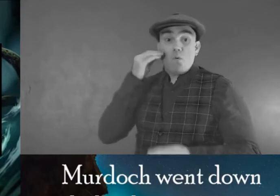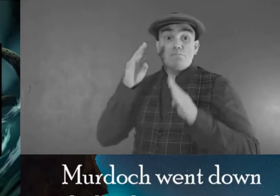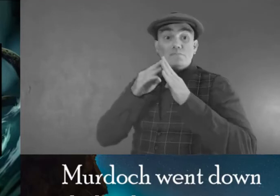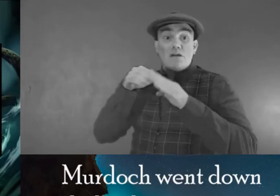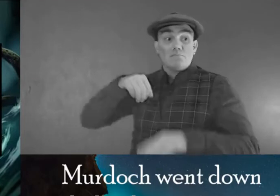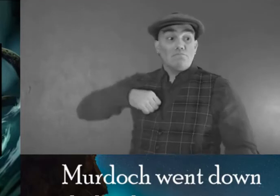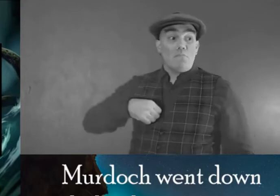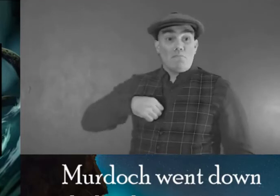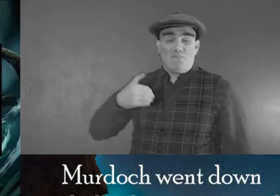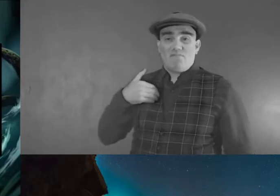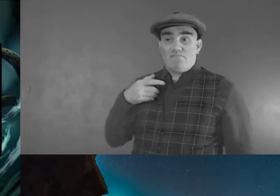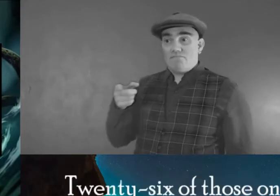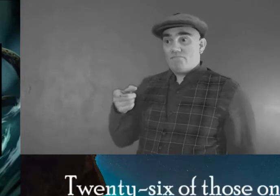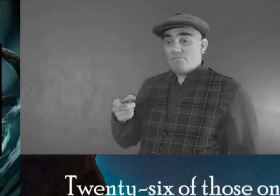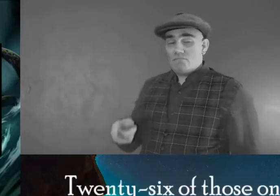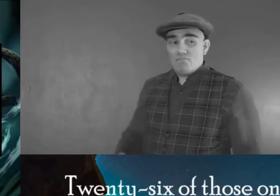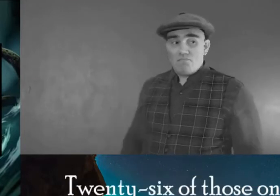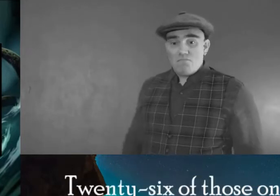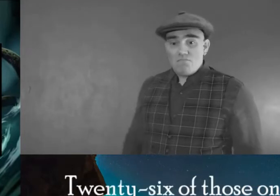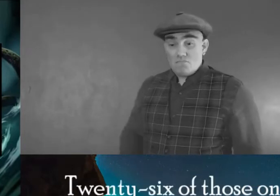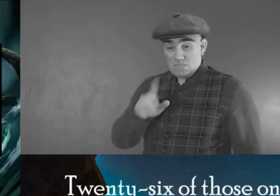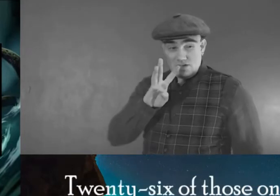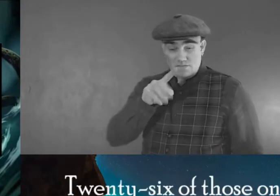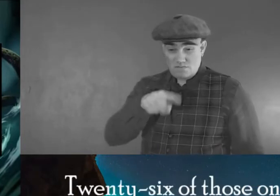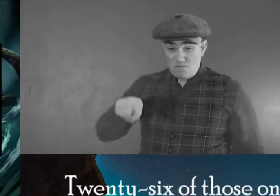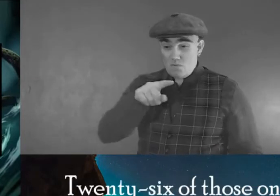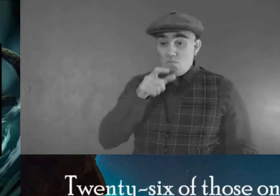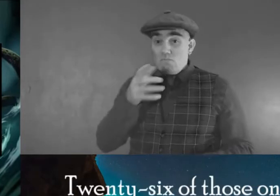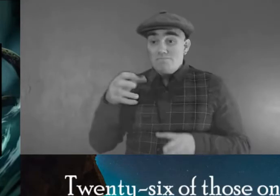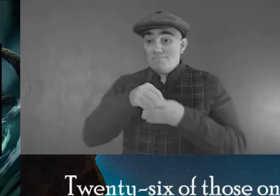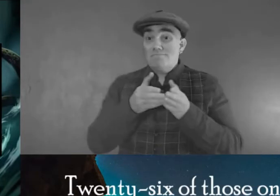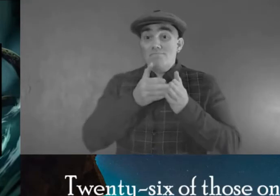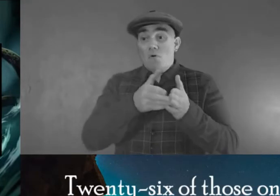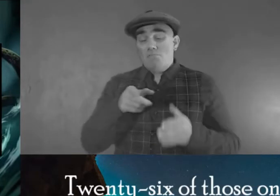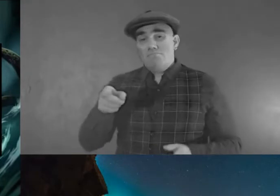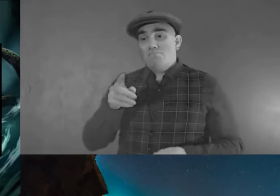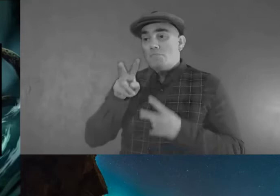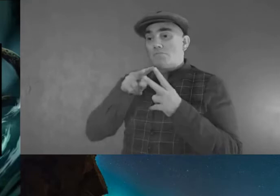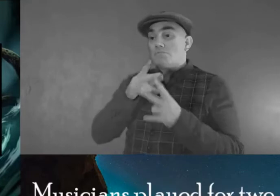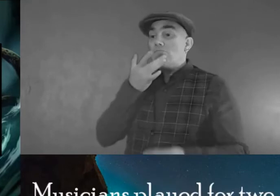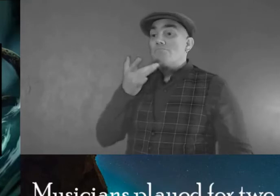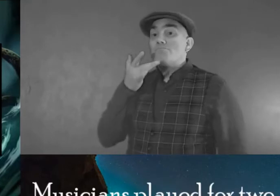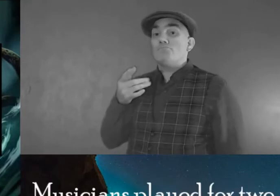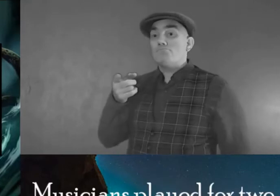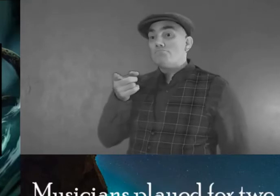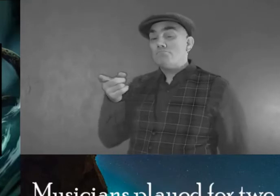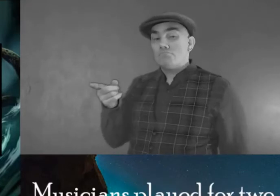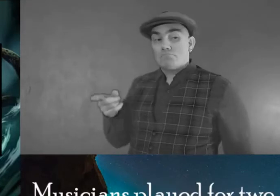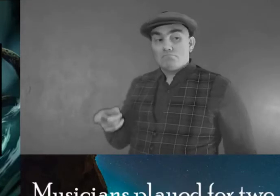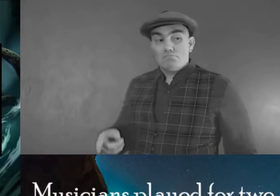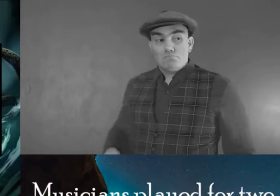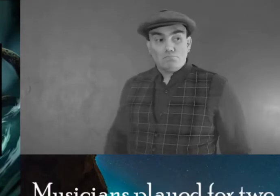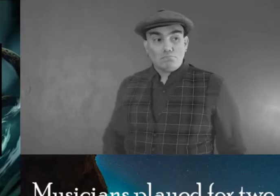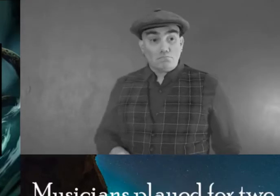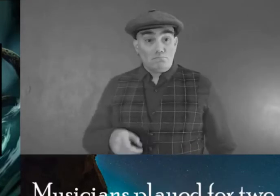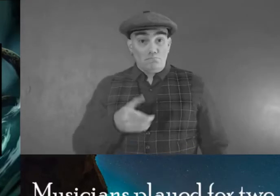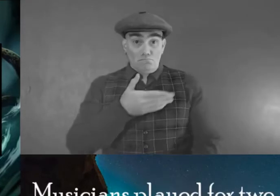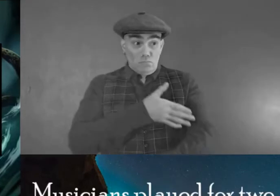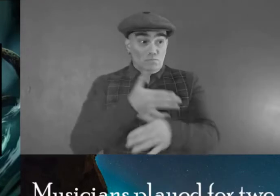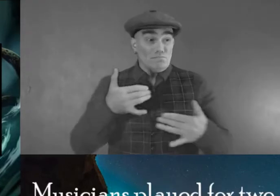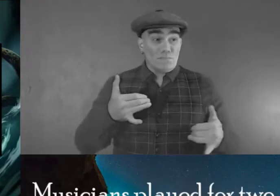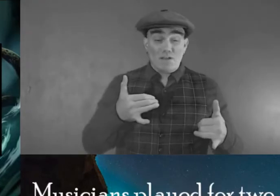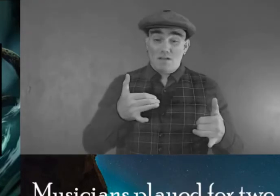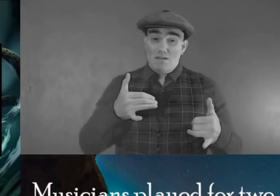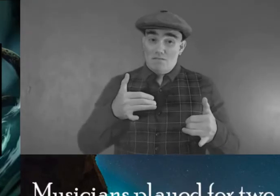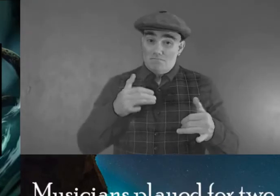in Scotland. 26 of those on board were honeymooning couples. Musicians played for 2 hours and 5